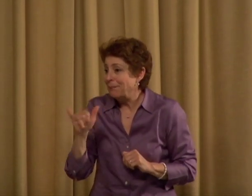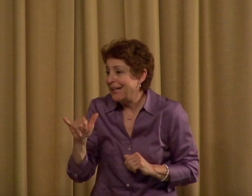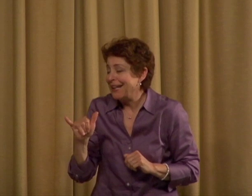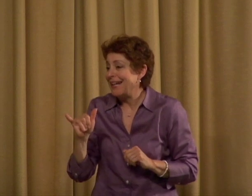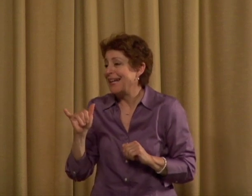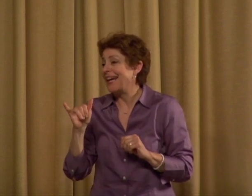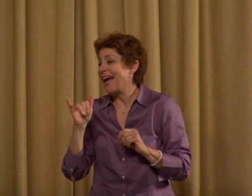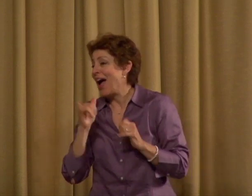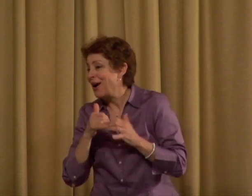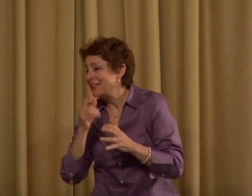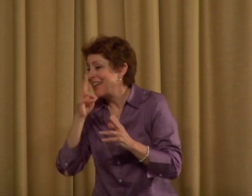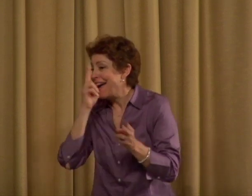that production.